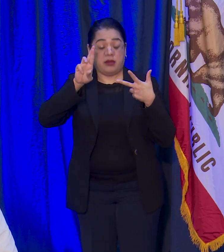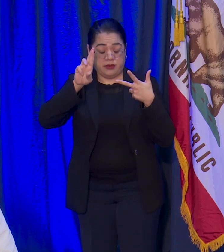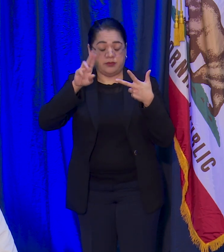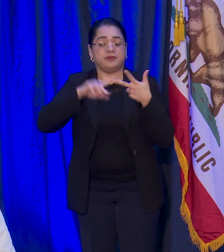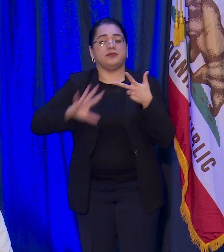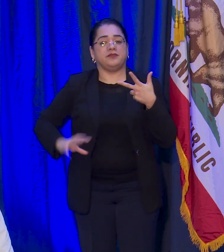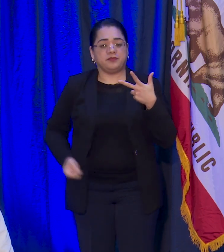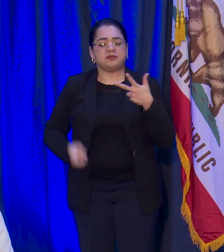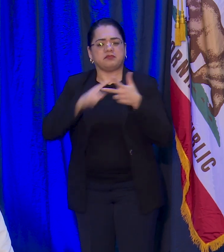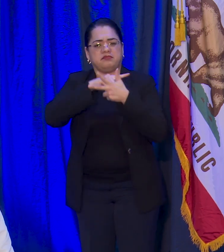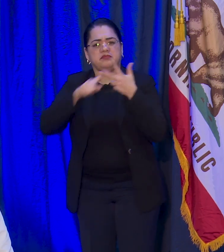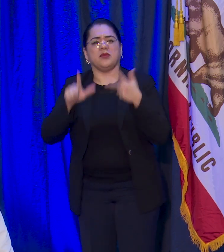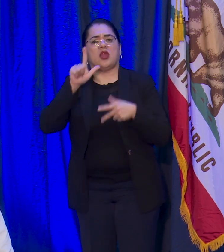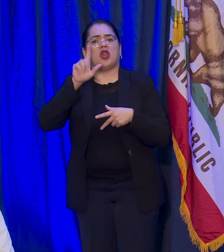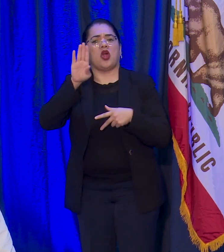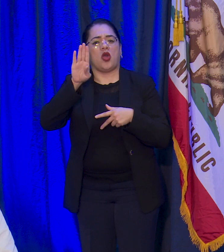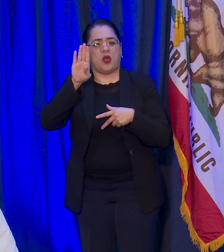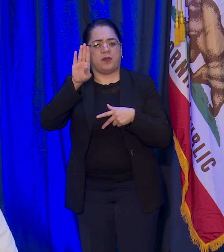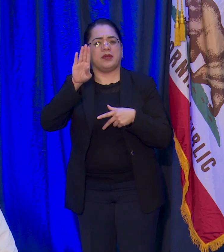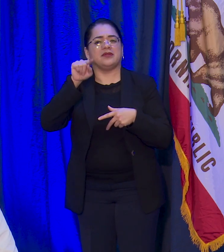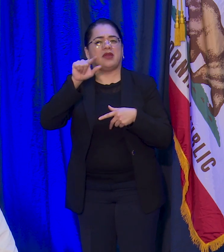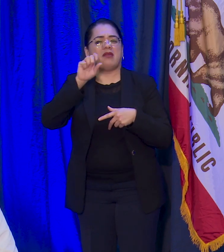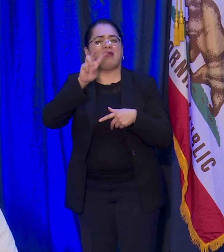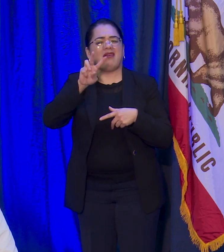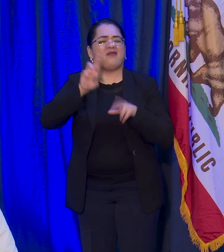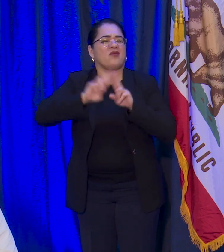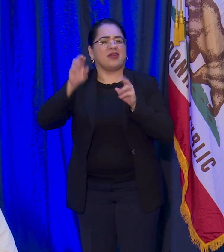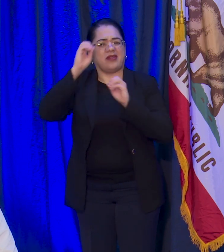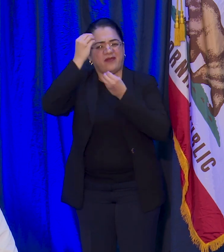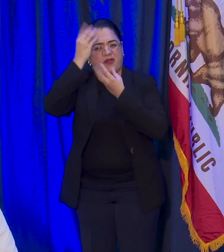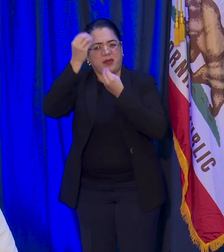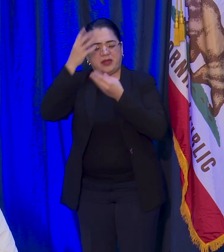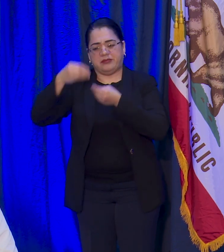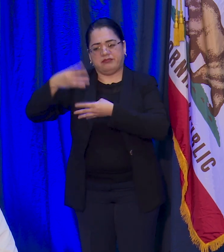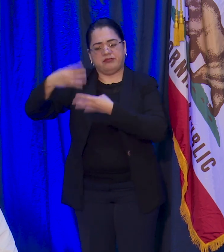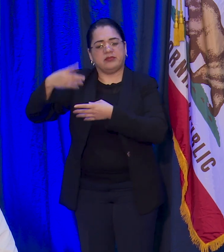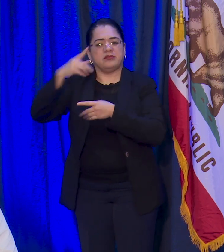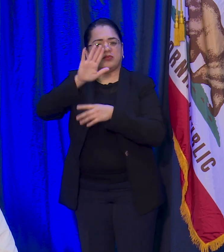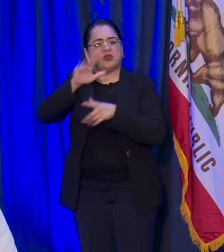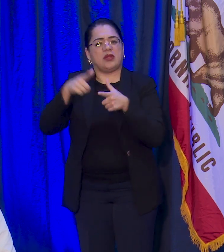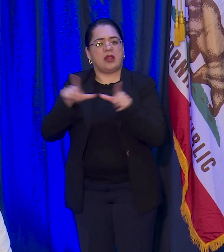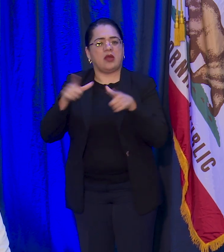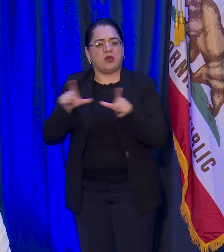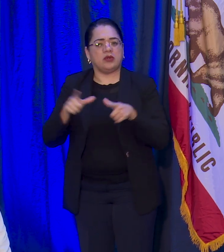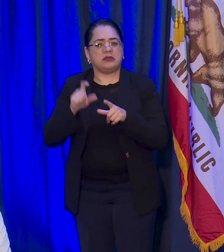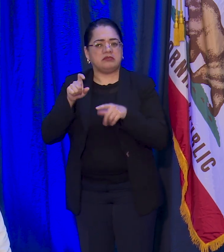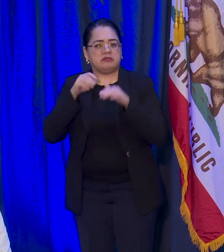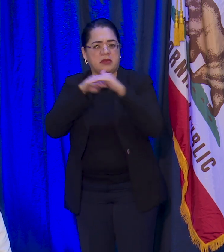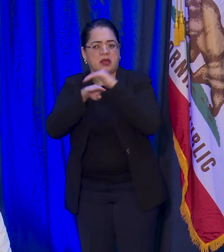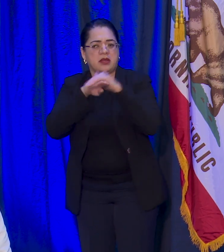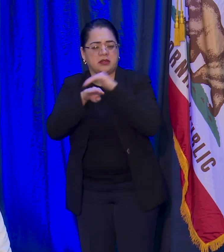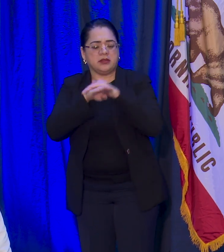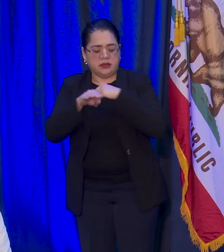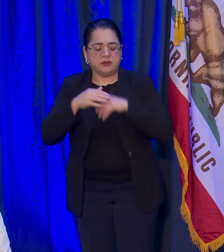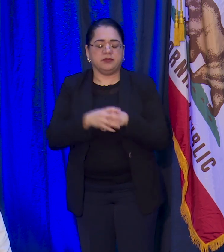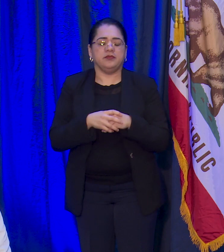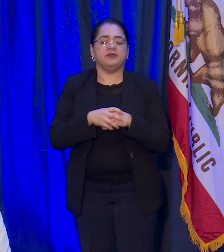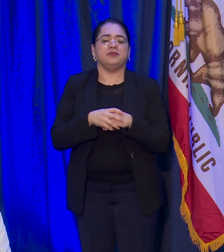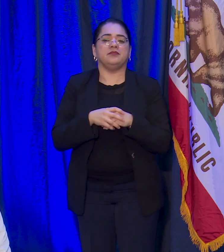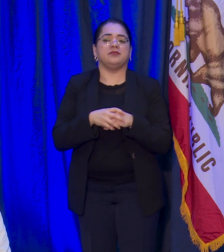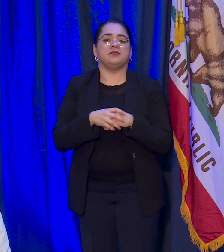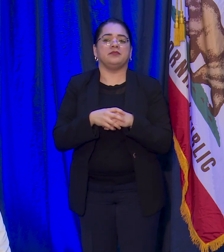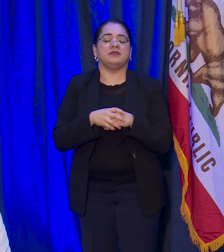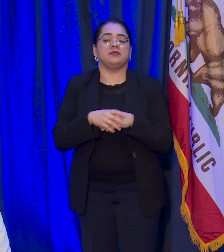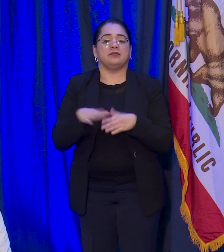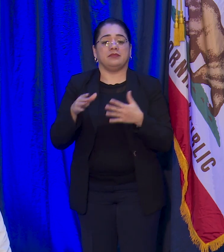to longbeach.gov and all the information is right there. Want to make sure people know, I think that we know that as the end of